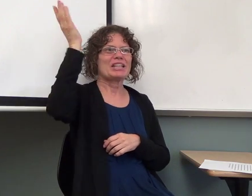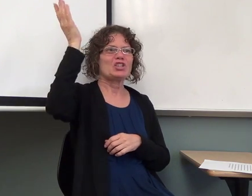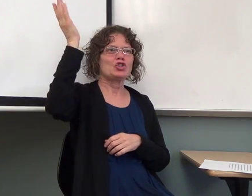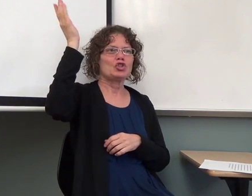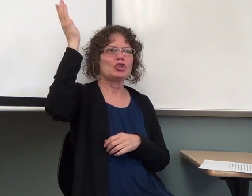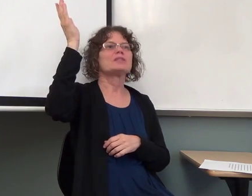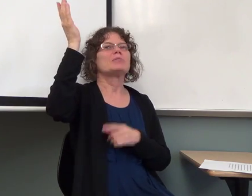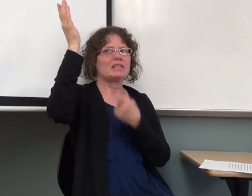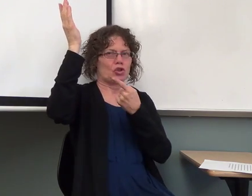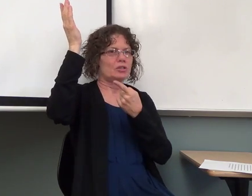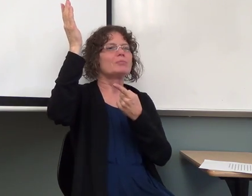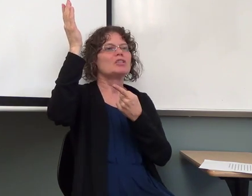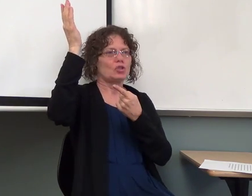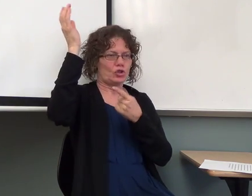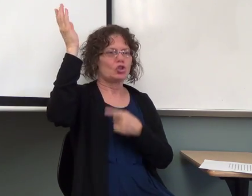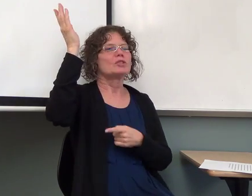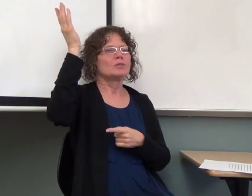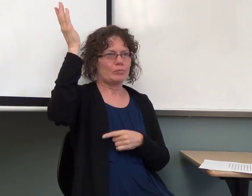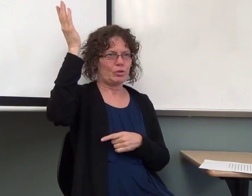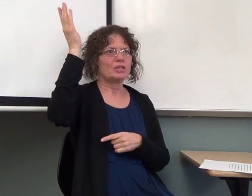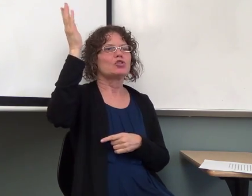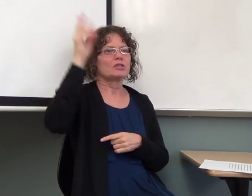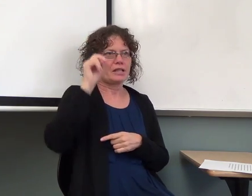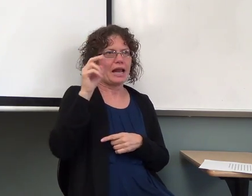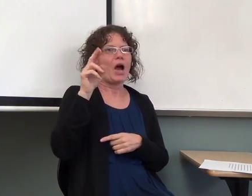Yes. Dean? Yes. Yes. Yes.